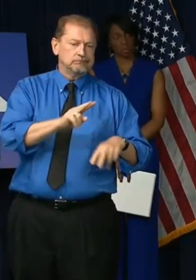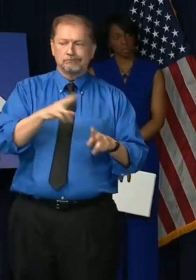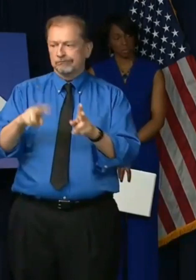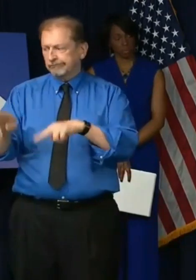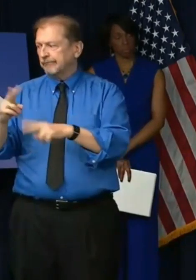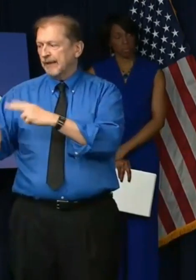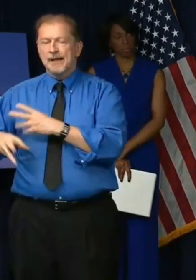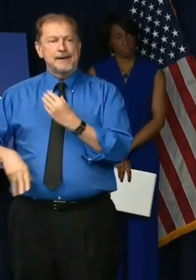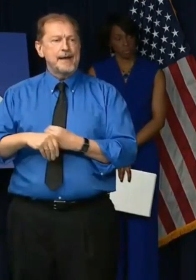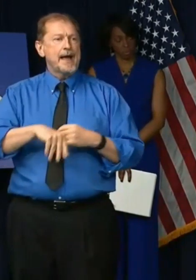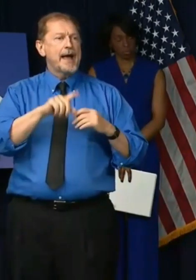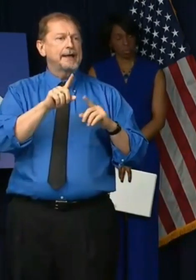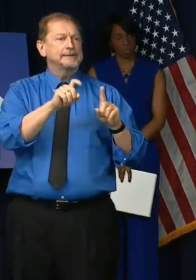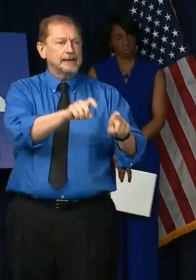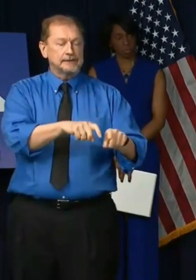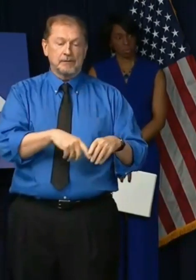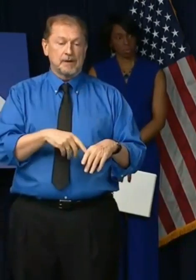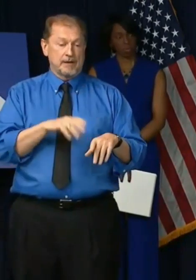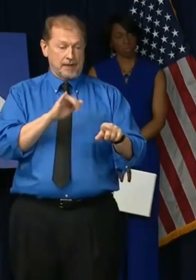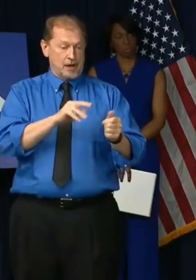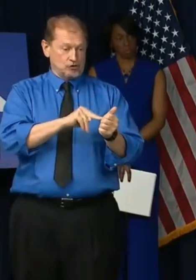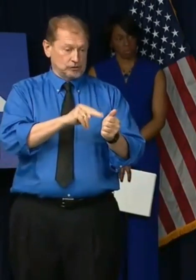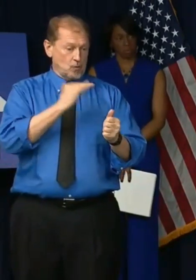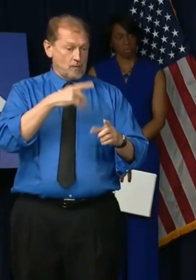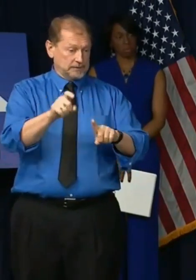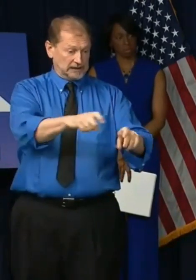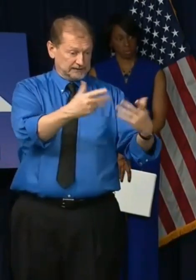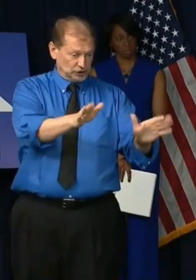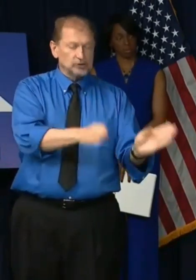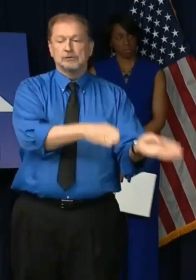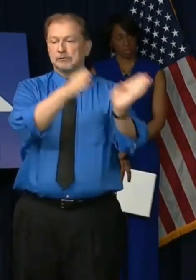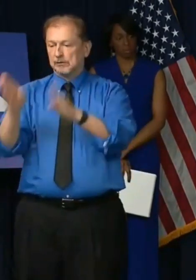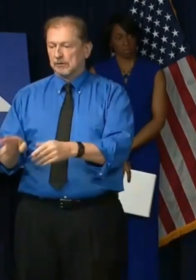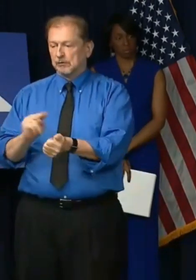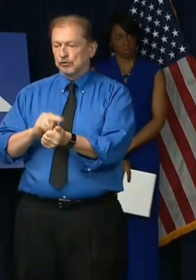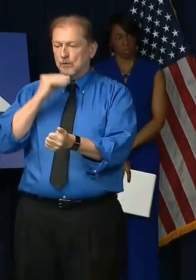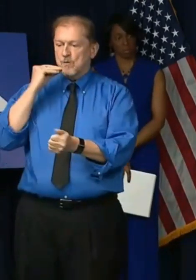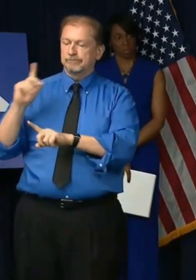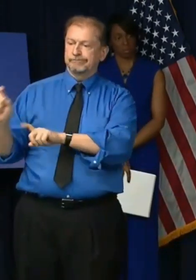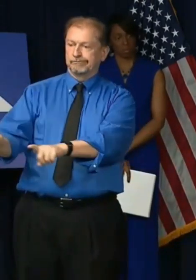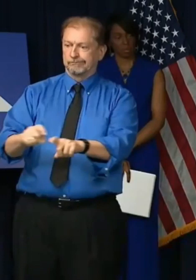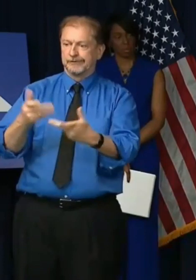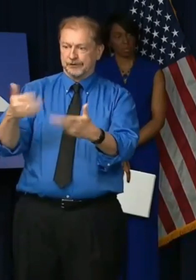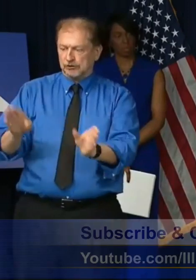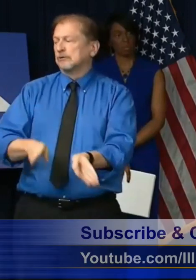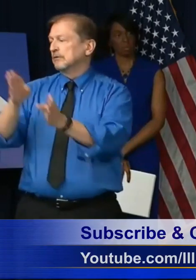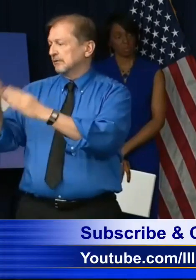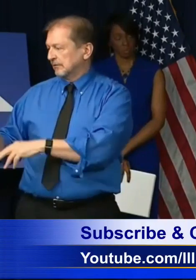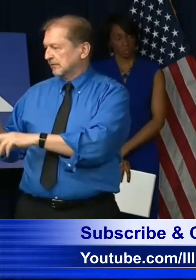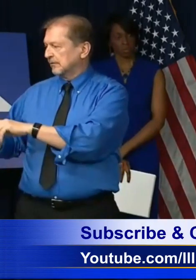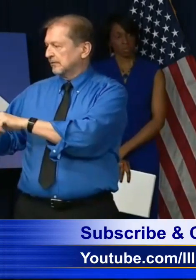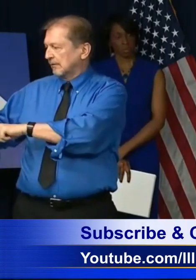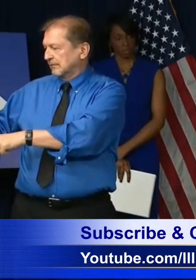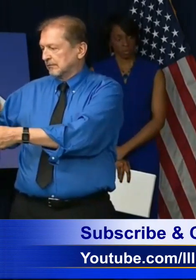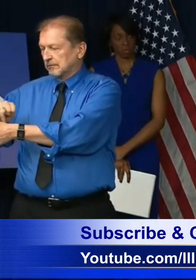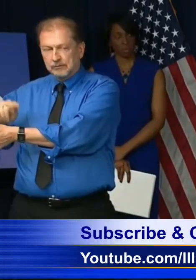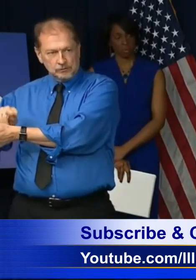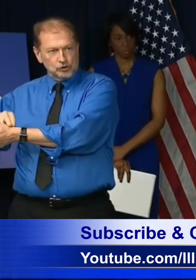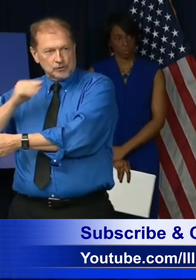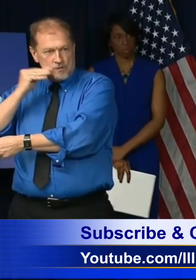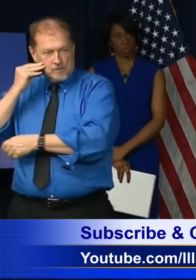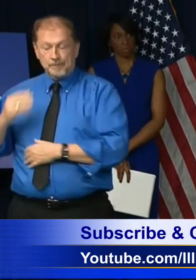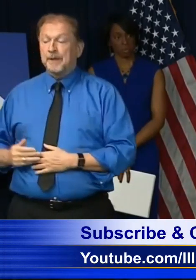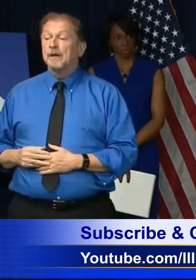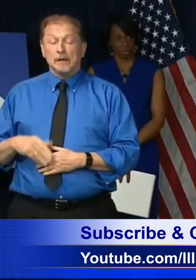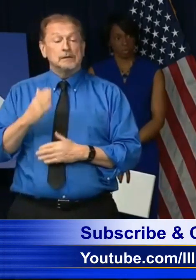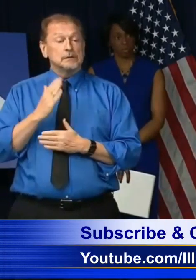test a new nursing home to make sure we get everybody there tested, in the ones where there are no COVID positives already, to